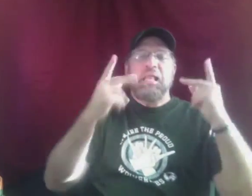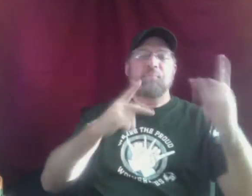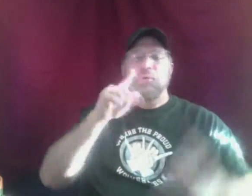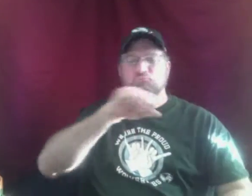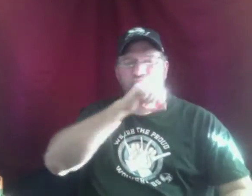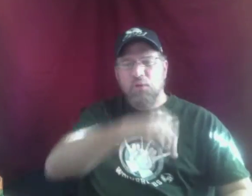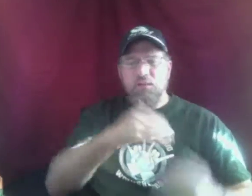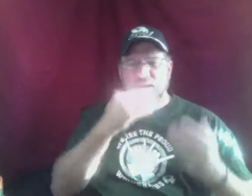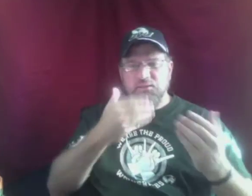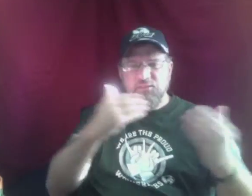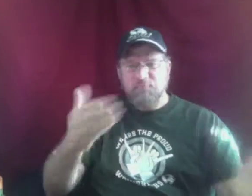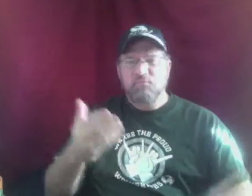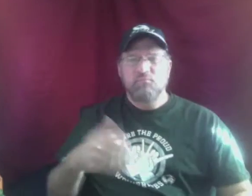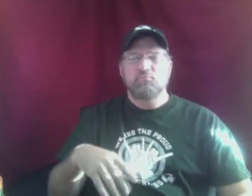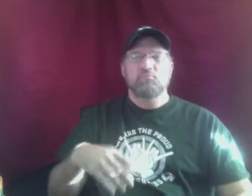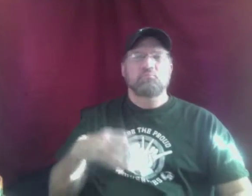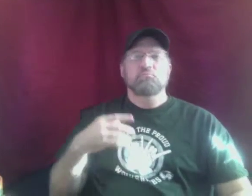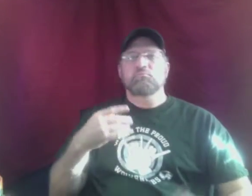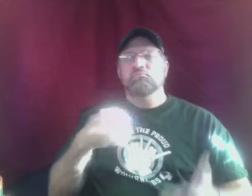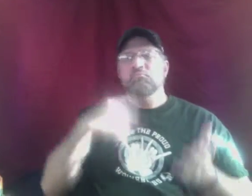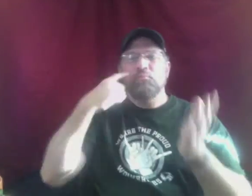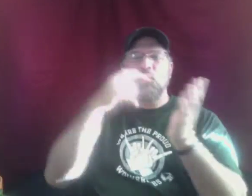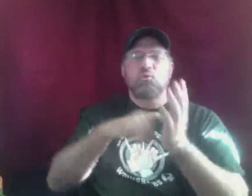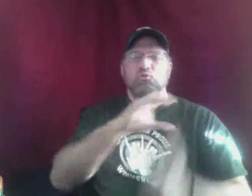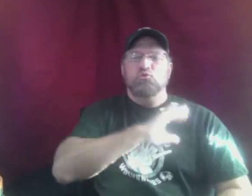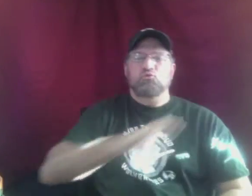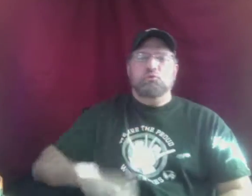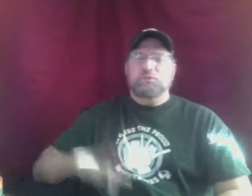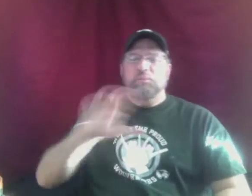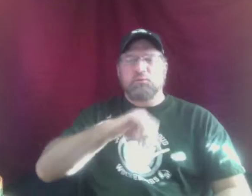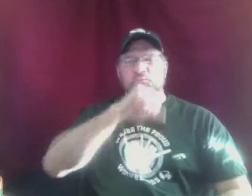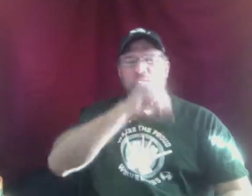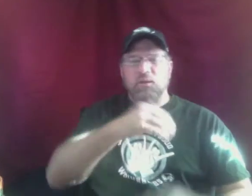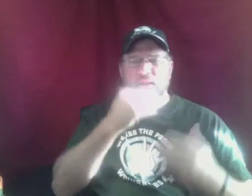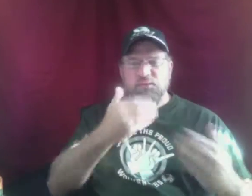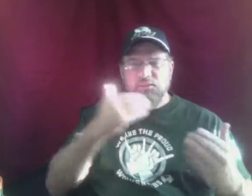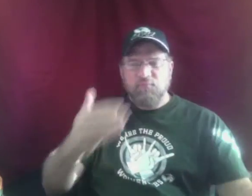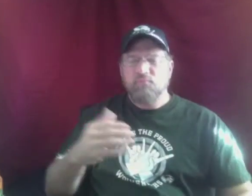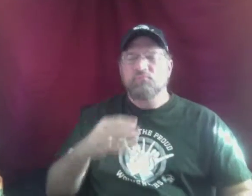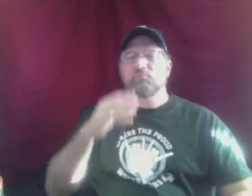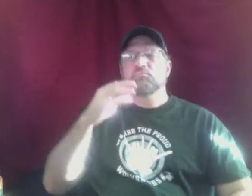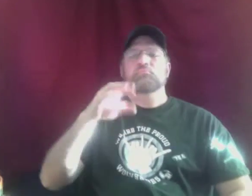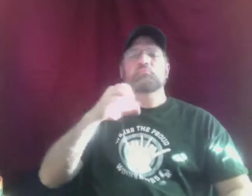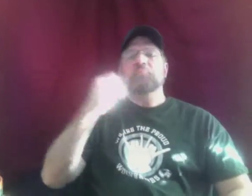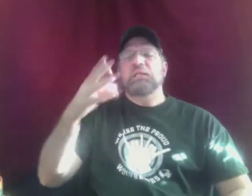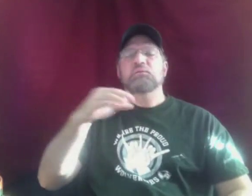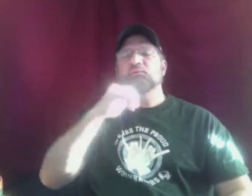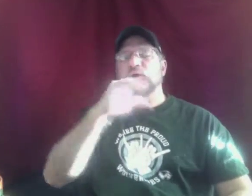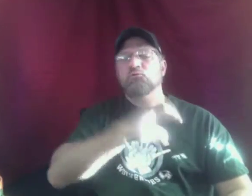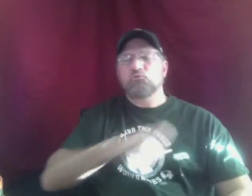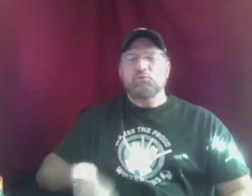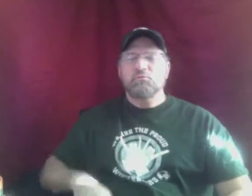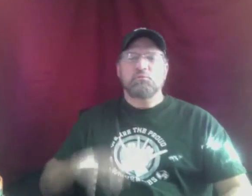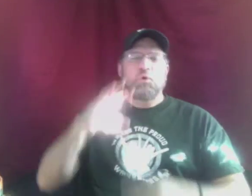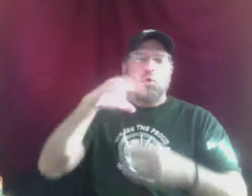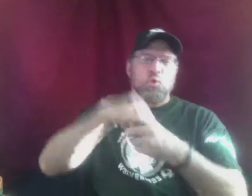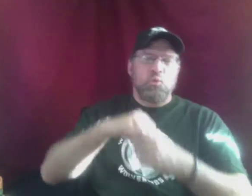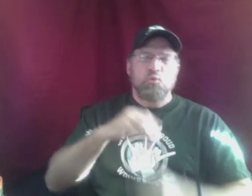first. Well, if you want Kira to go out with you, you need to do something super romantic to show her how you feel. Hello? Teddy